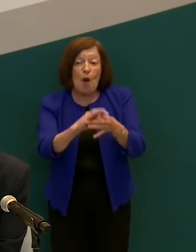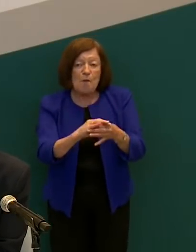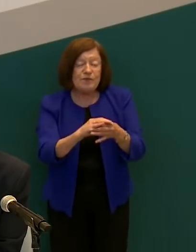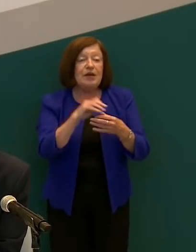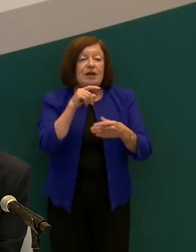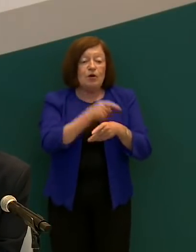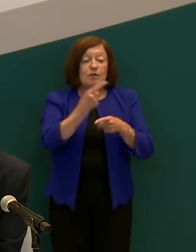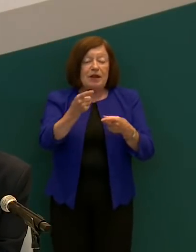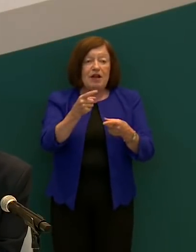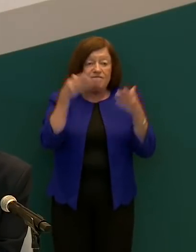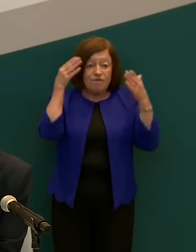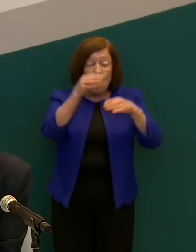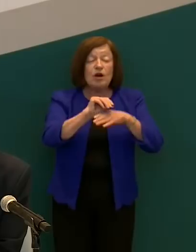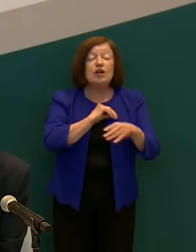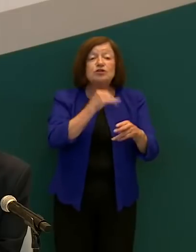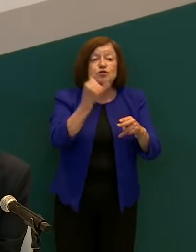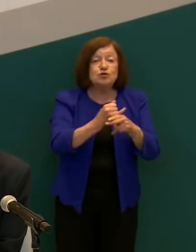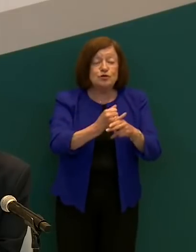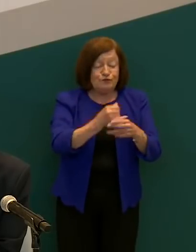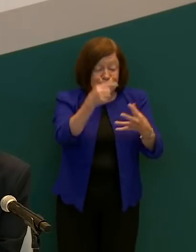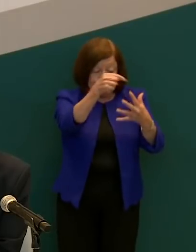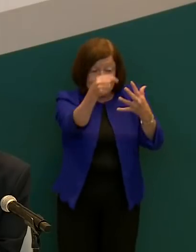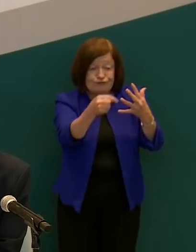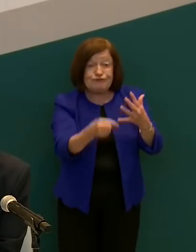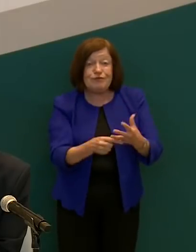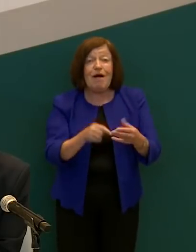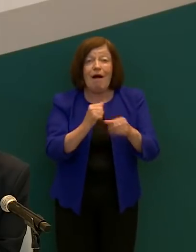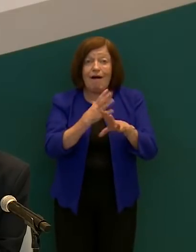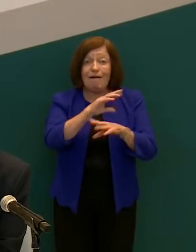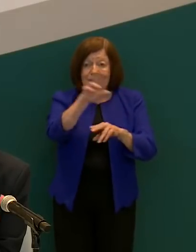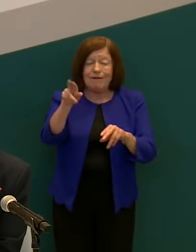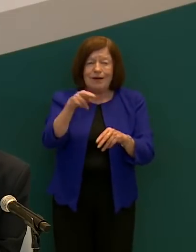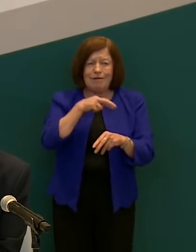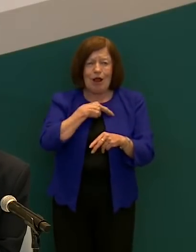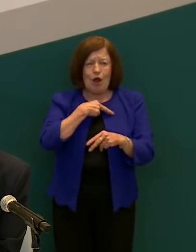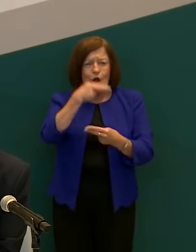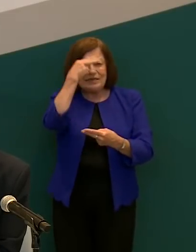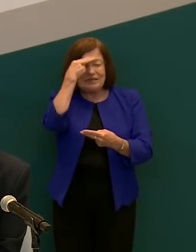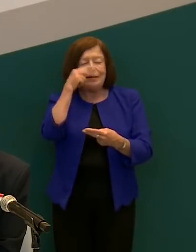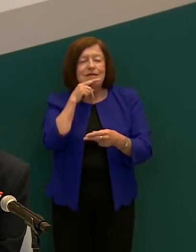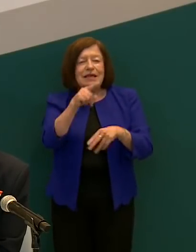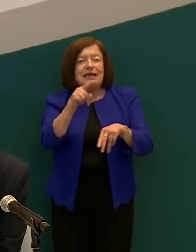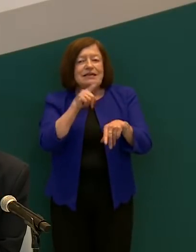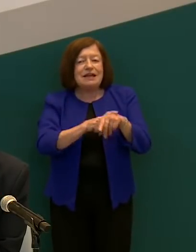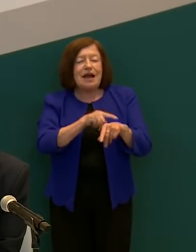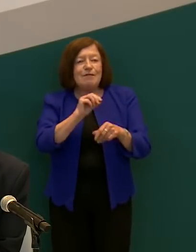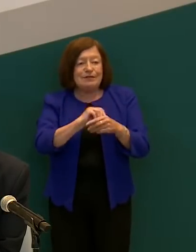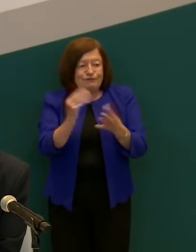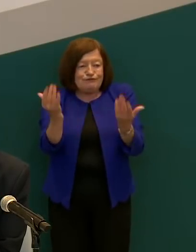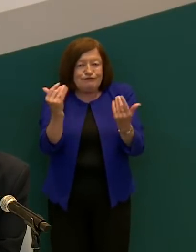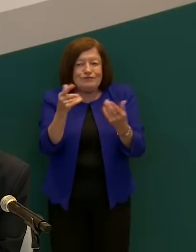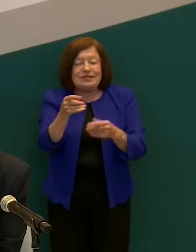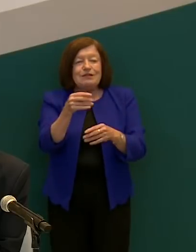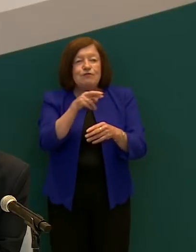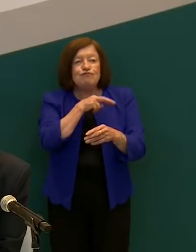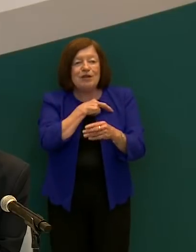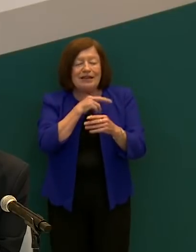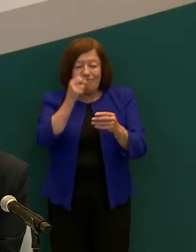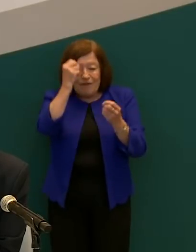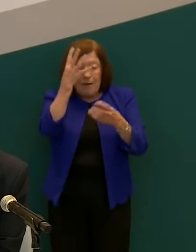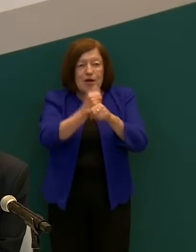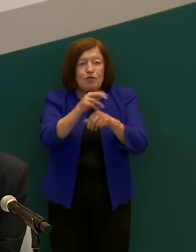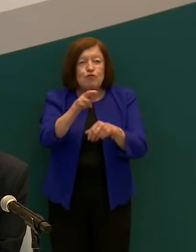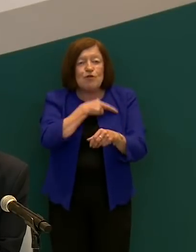be a focus on our schools, all of which is entirely understandable, but all of which perhaps at times detracts from the key message that